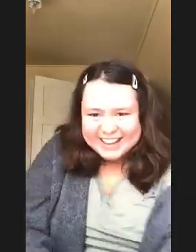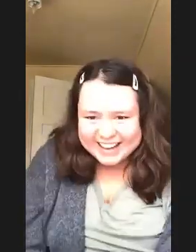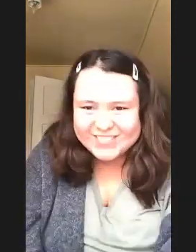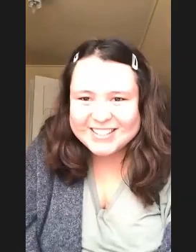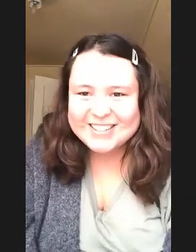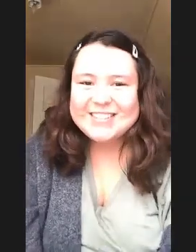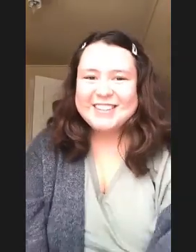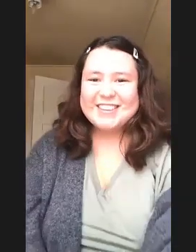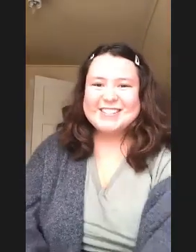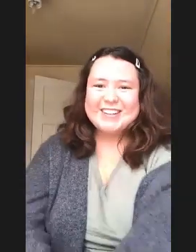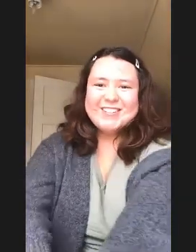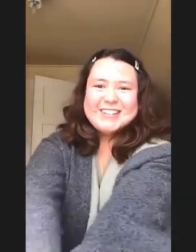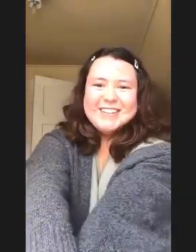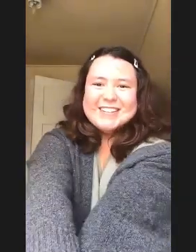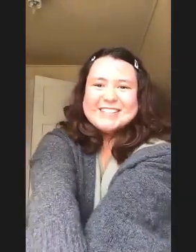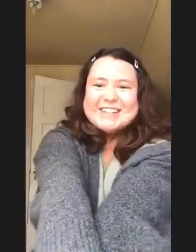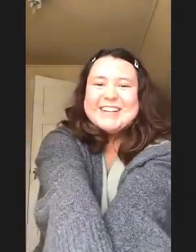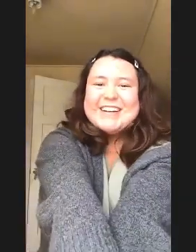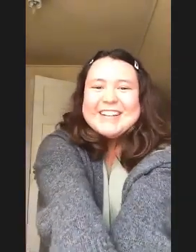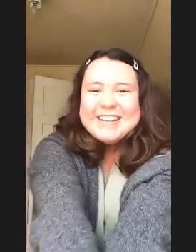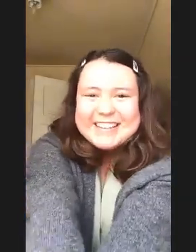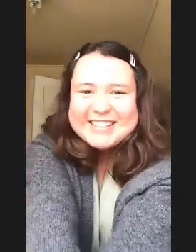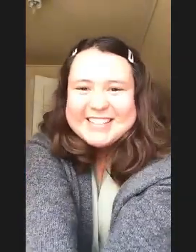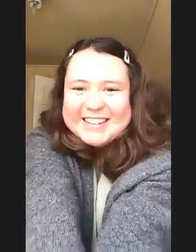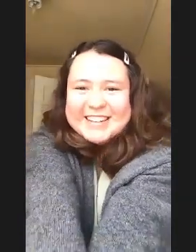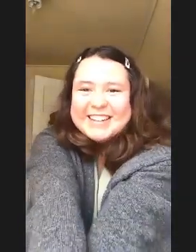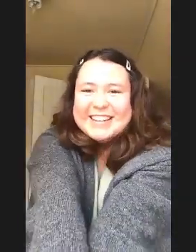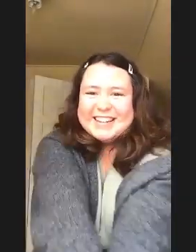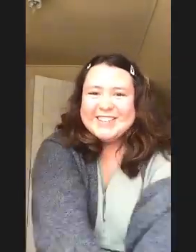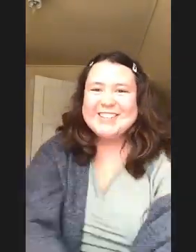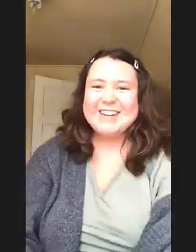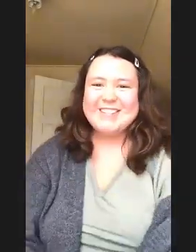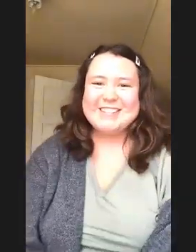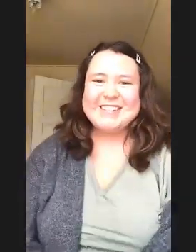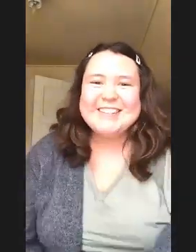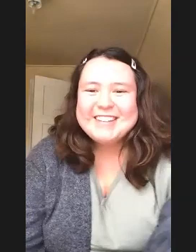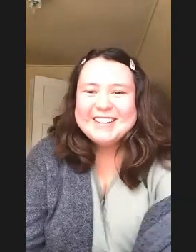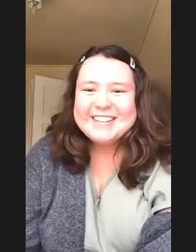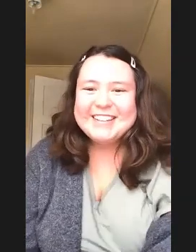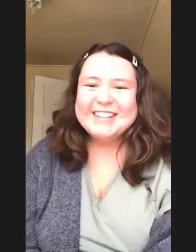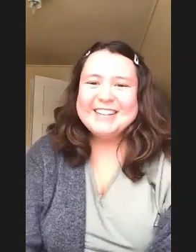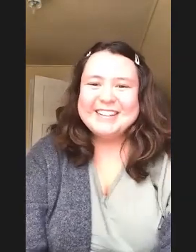I'm not sure what the sign for jail is. Sorry, don't use it often.